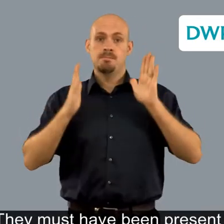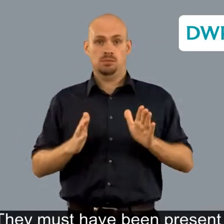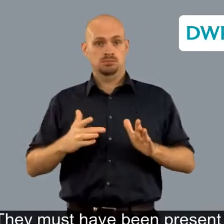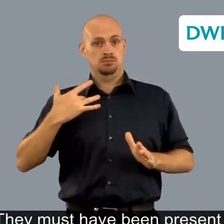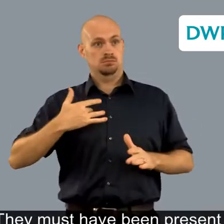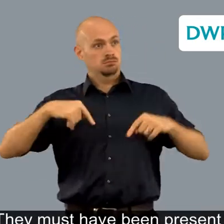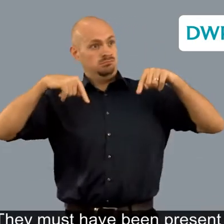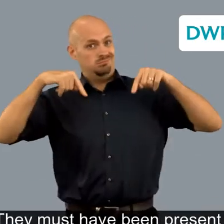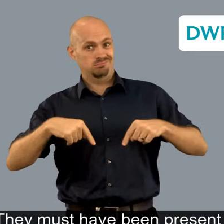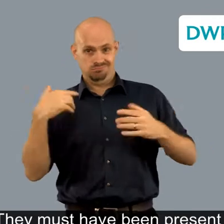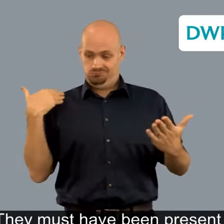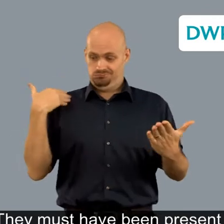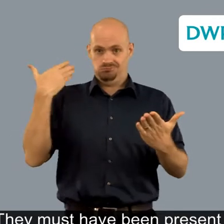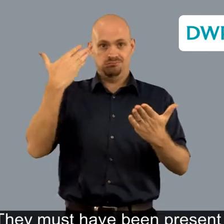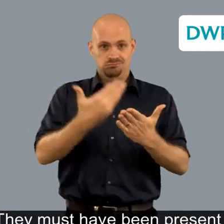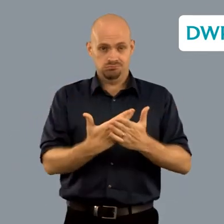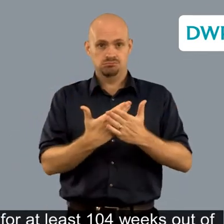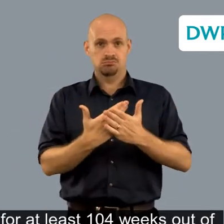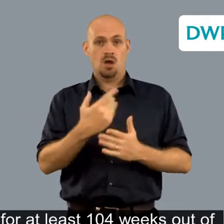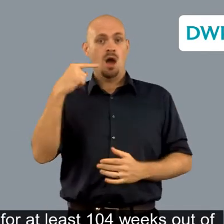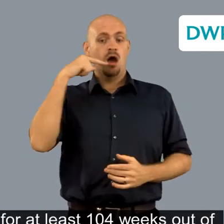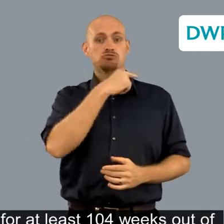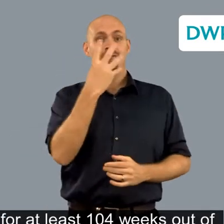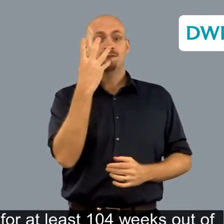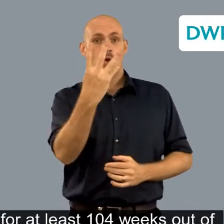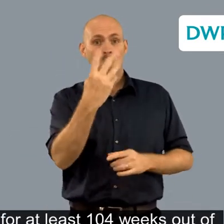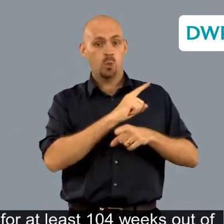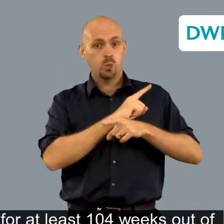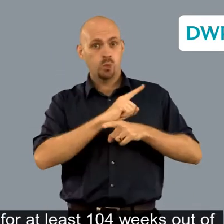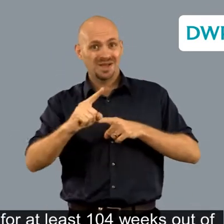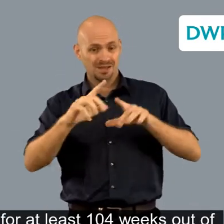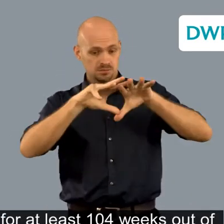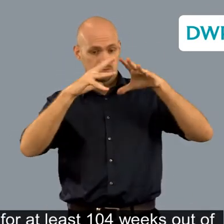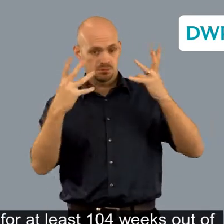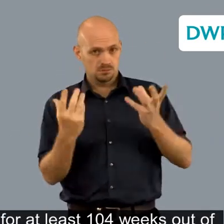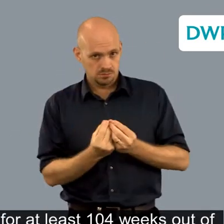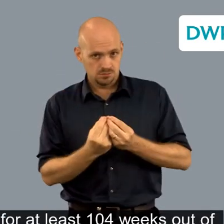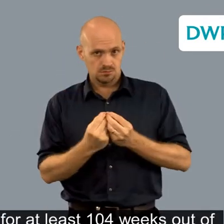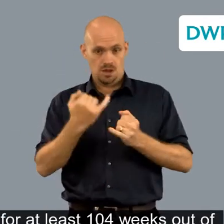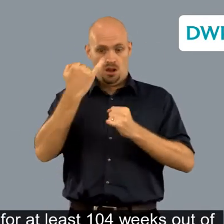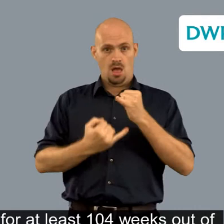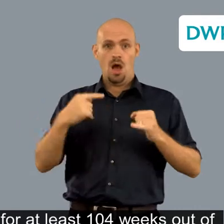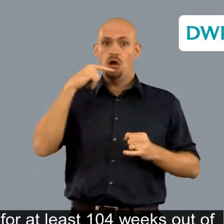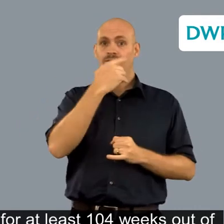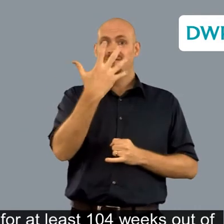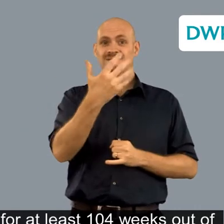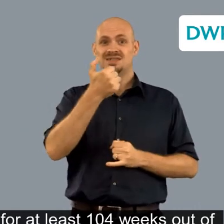They must have been present for at least 104 weeks out of the last 156